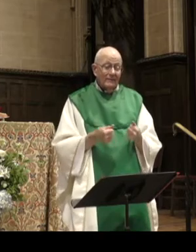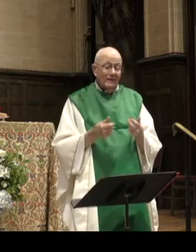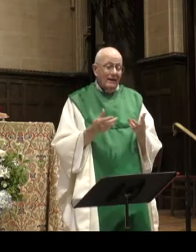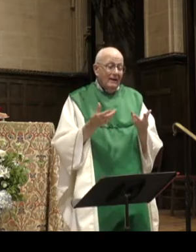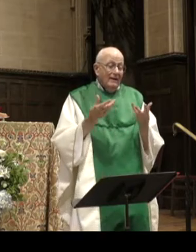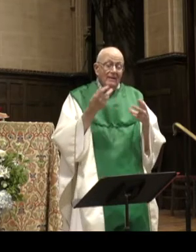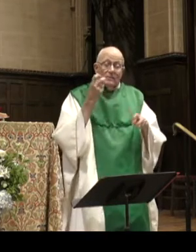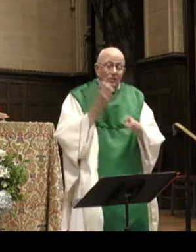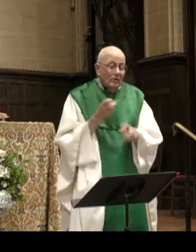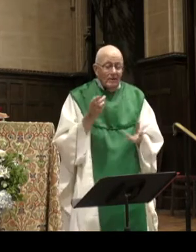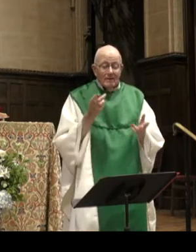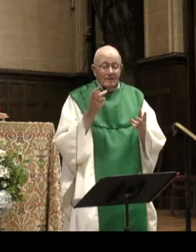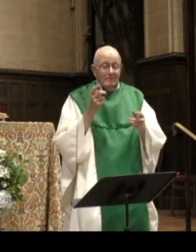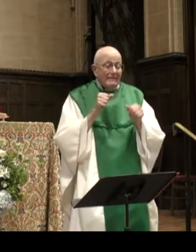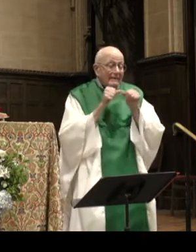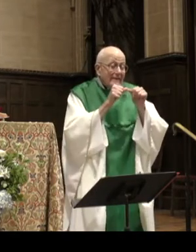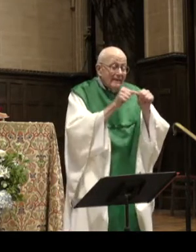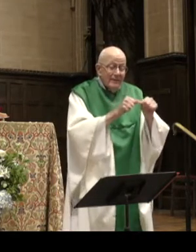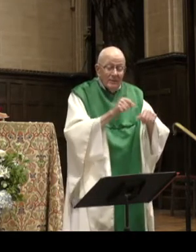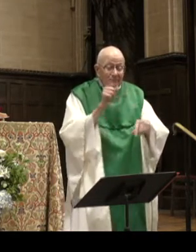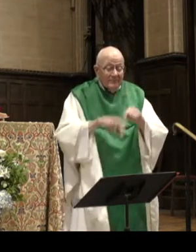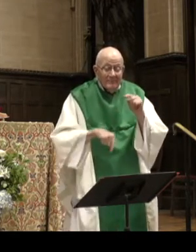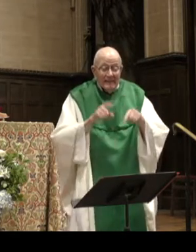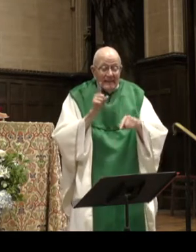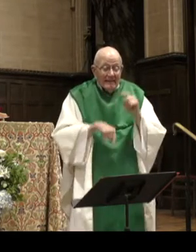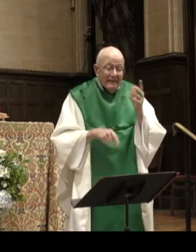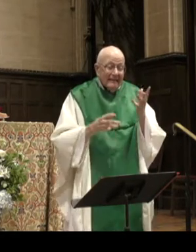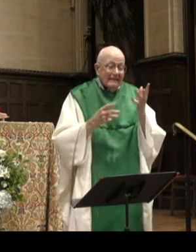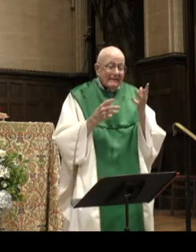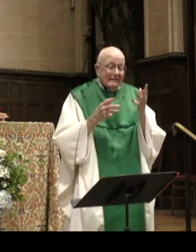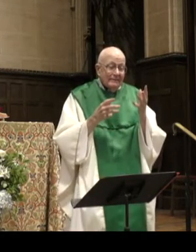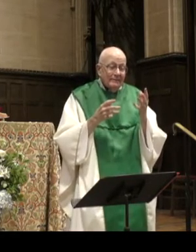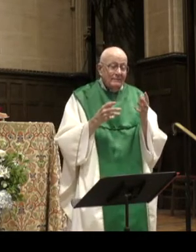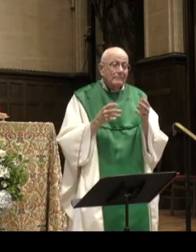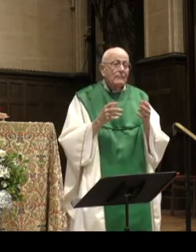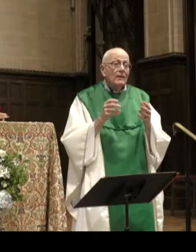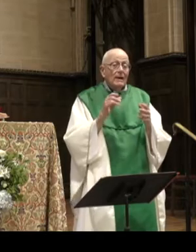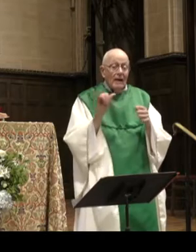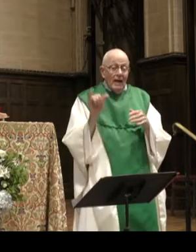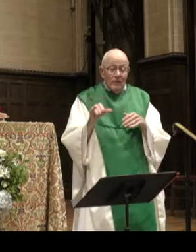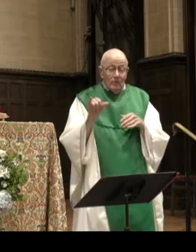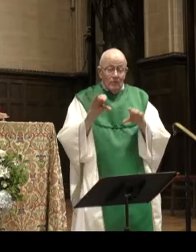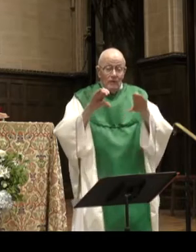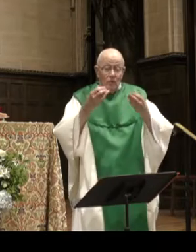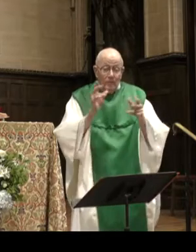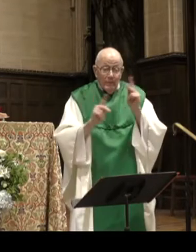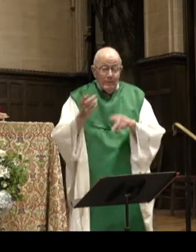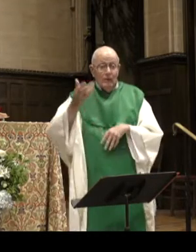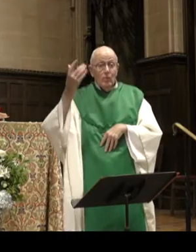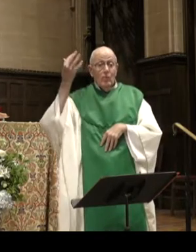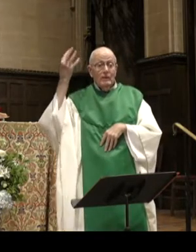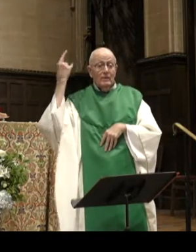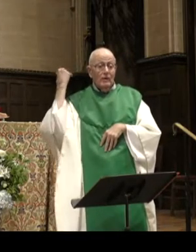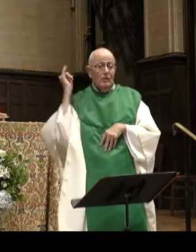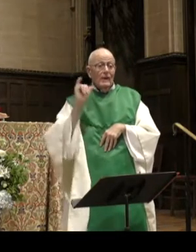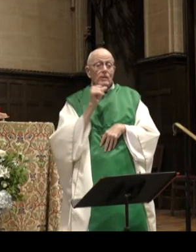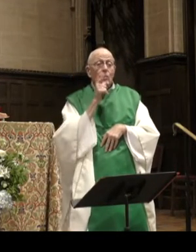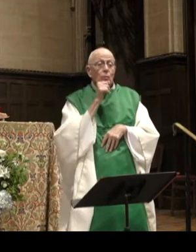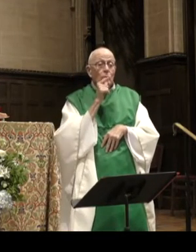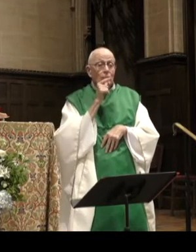tired. It was hard to continue. They couldn't do it. That group of people a long time ago was like